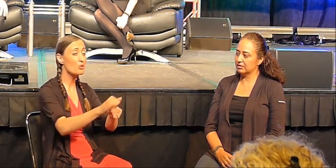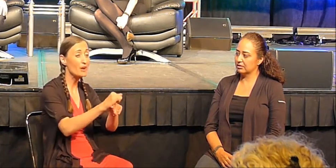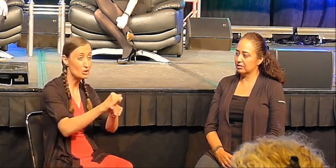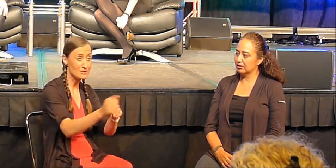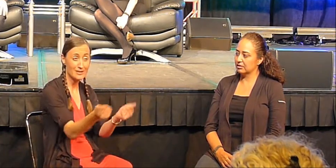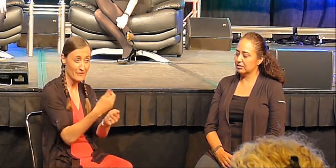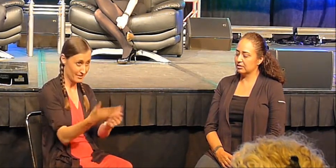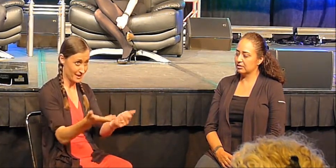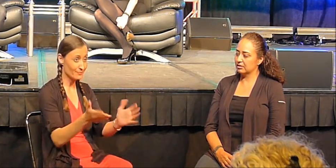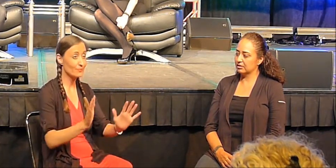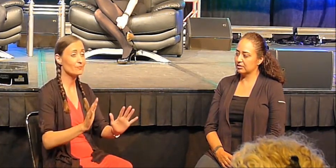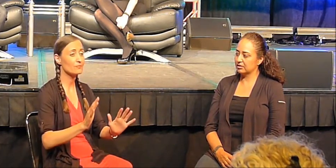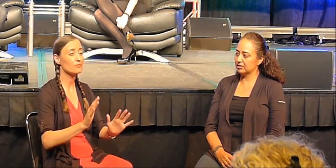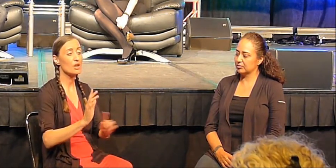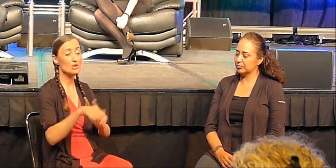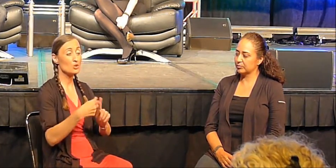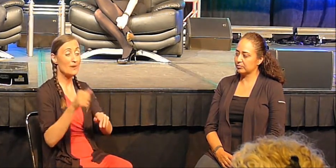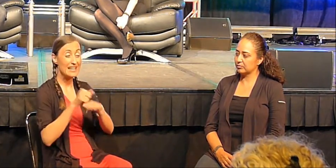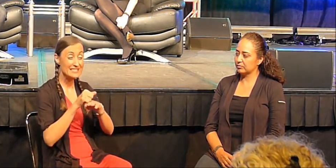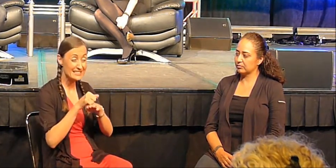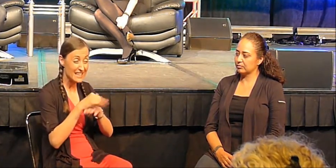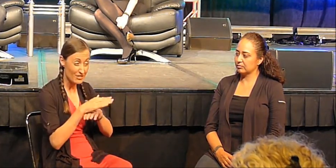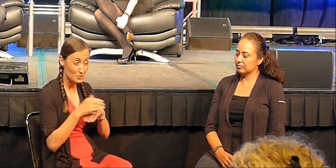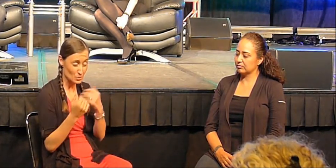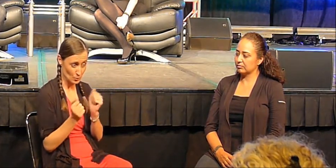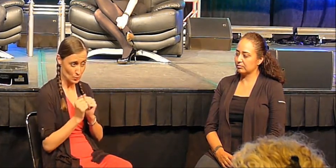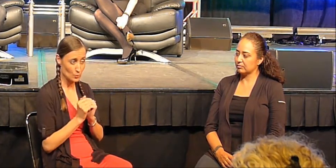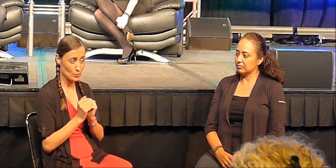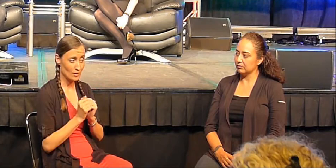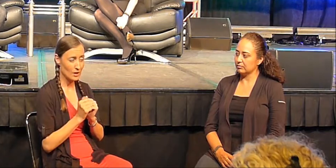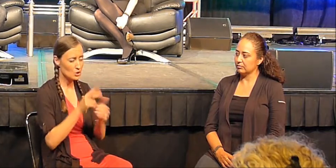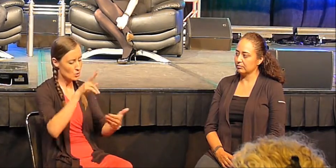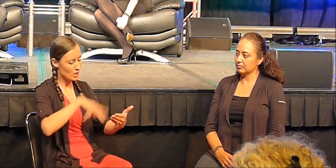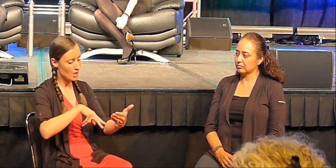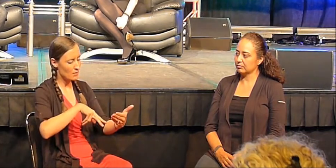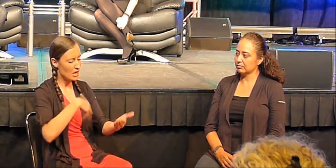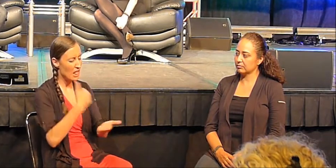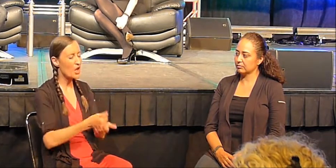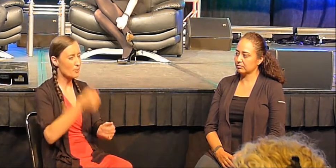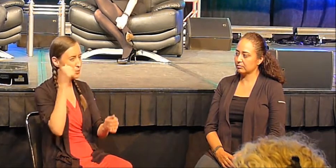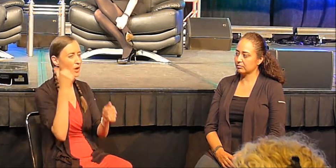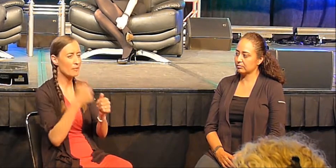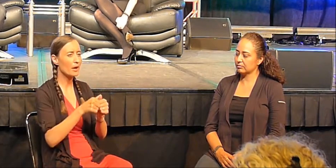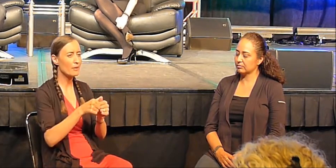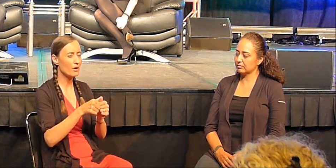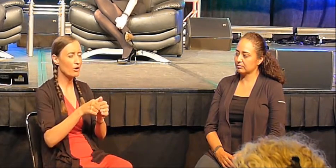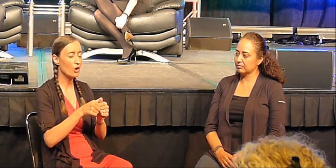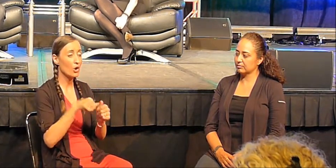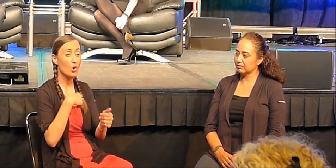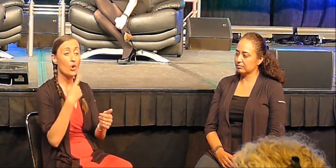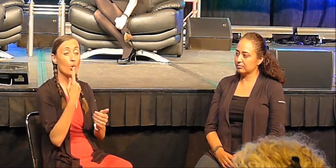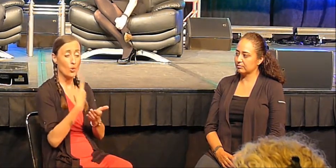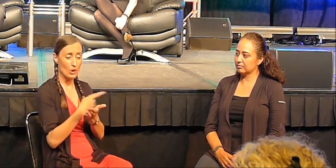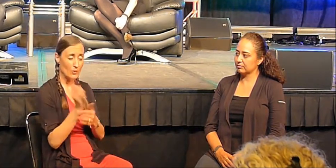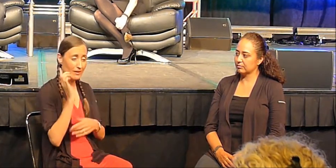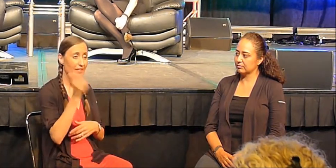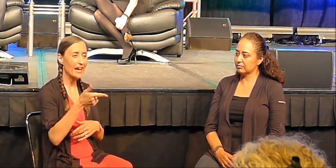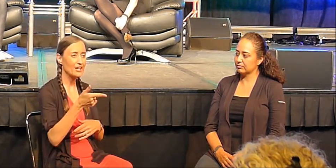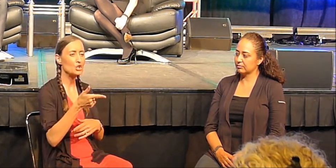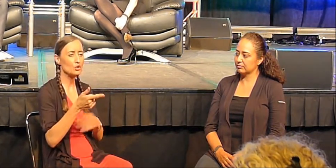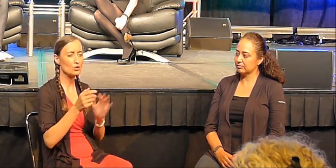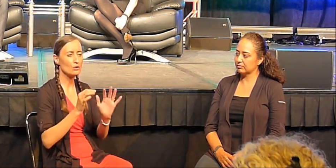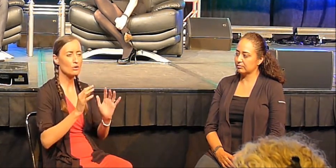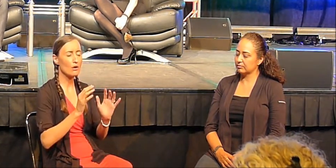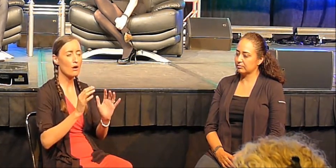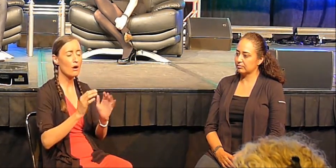everything. And he said, when I send those to you, you look at them, it'll help jog your memory. And about a week later, after I had lunch with him, he sent